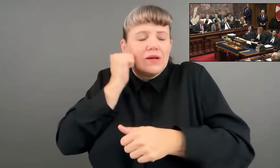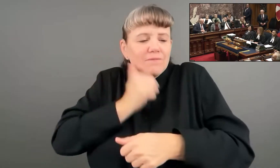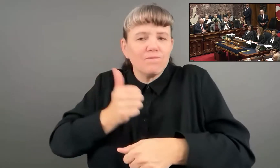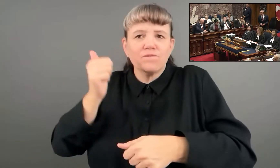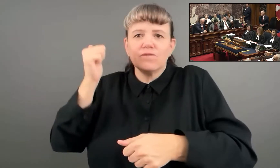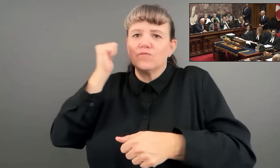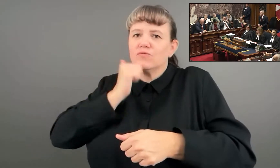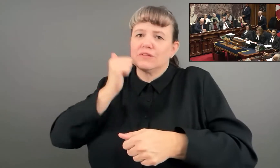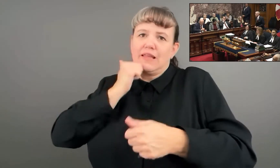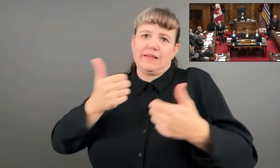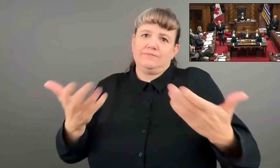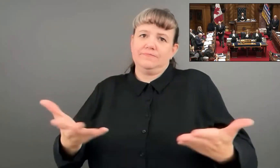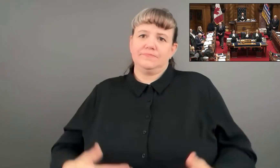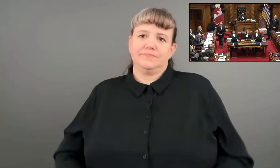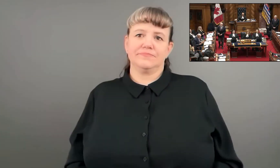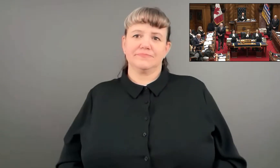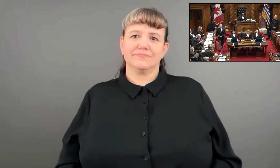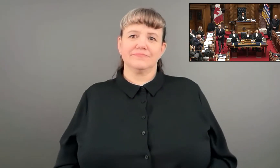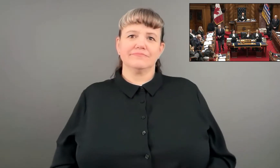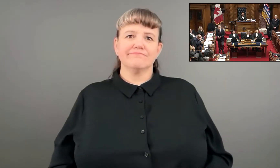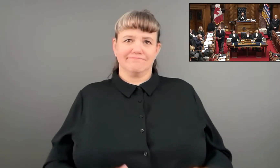The bell ends the question period.